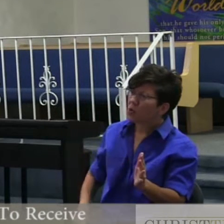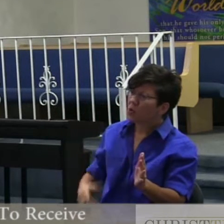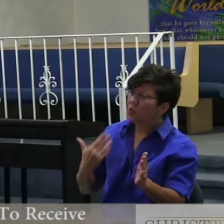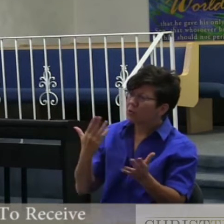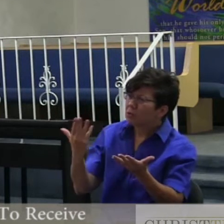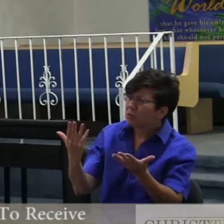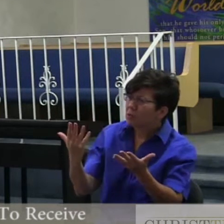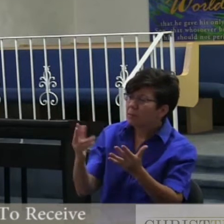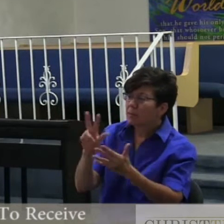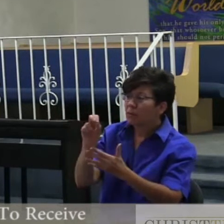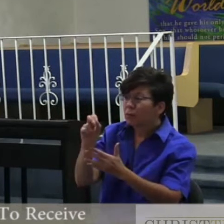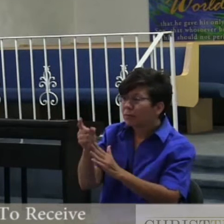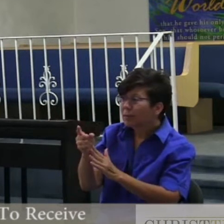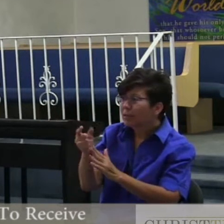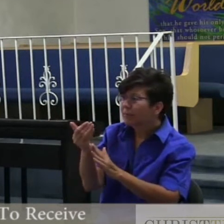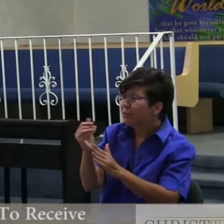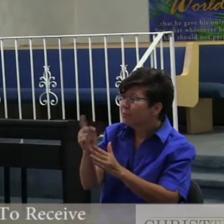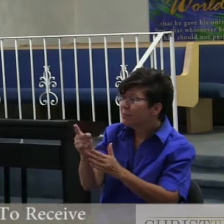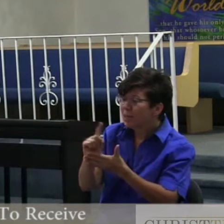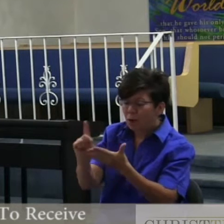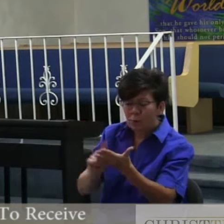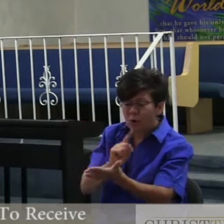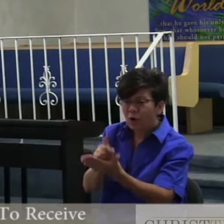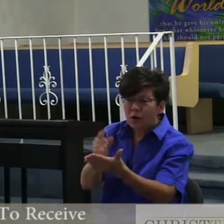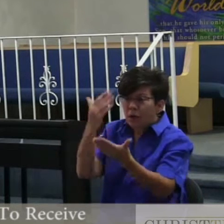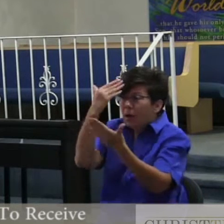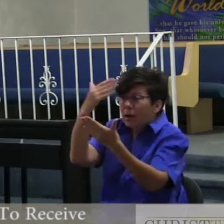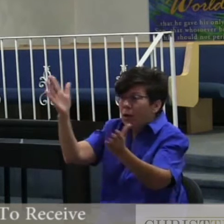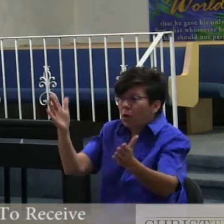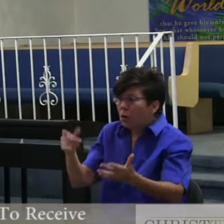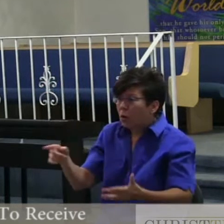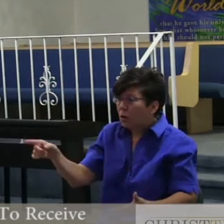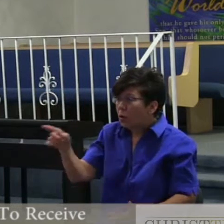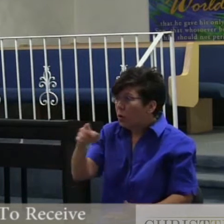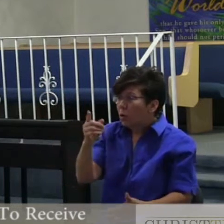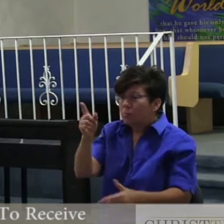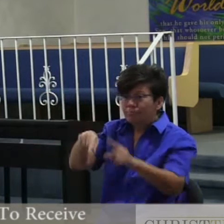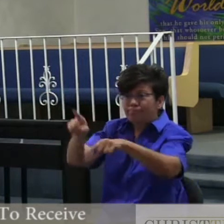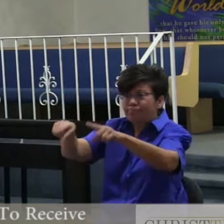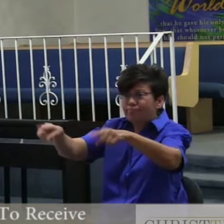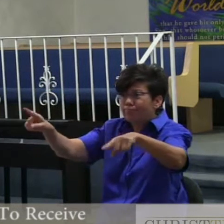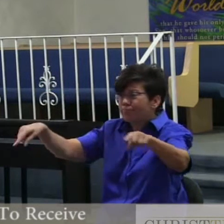Maybe 30 minutes, 15 minutes, an hour. I don't know. Everybody's different.